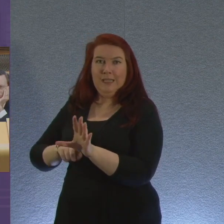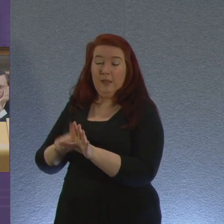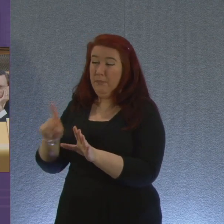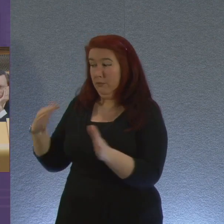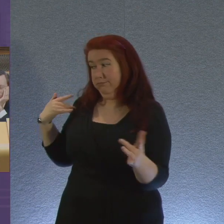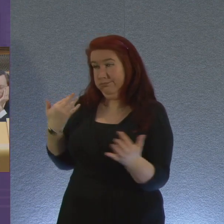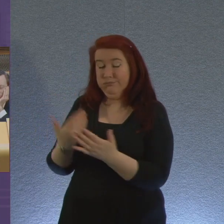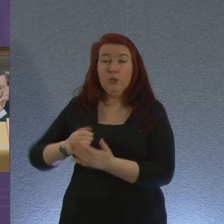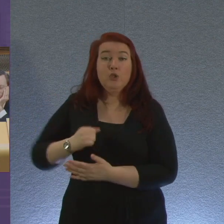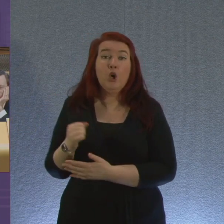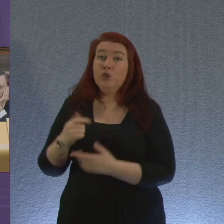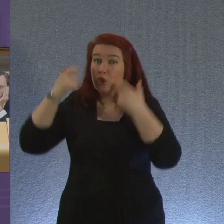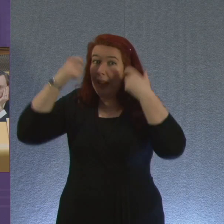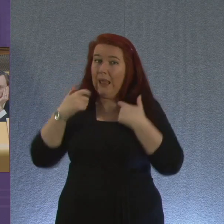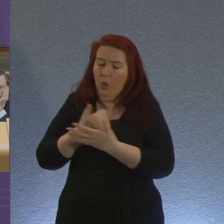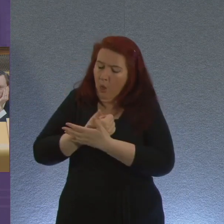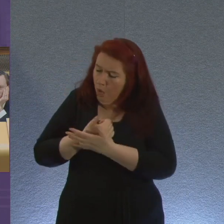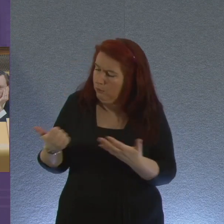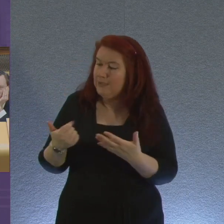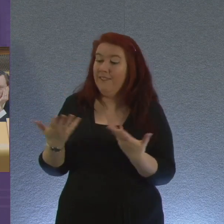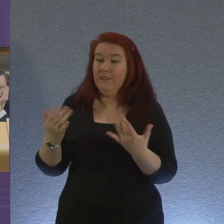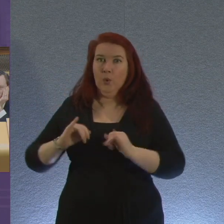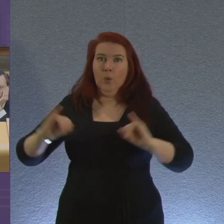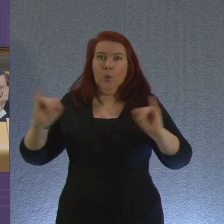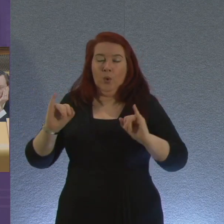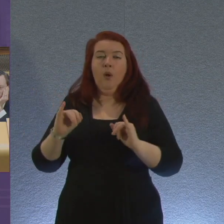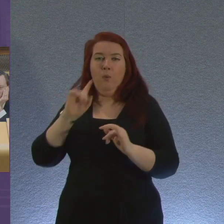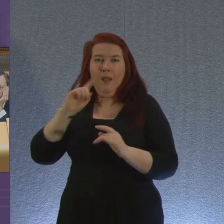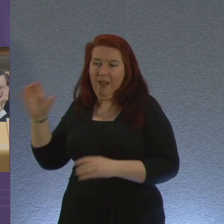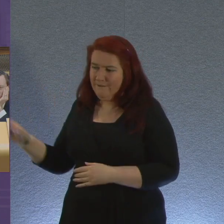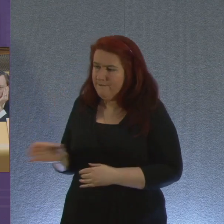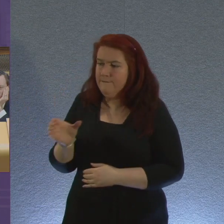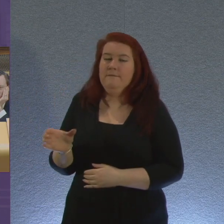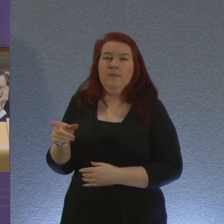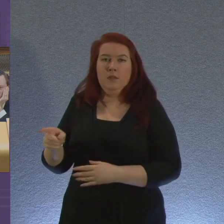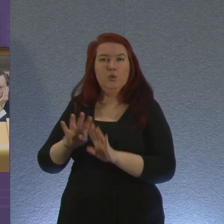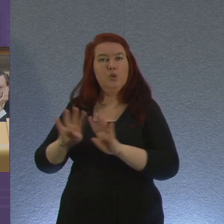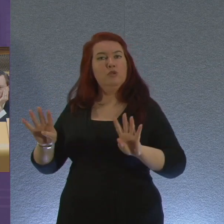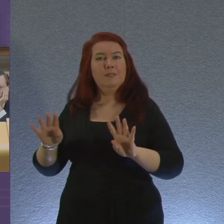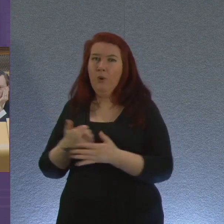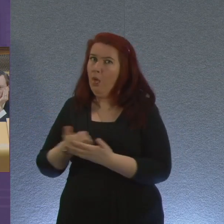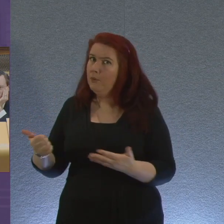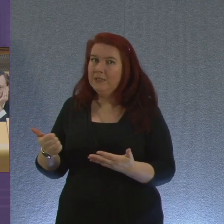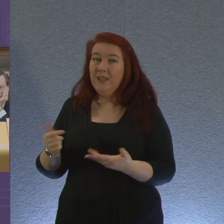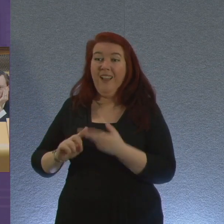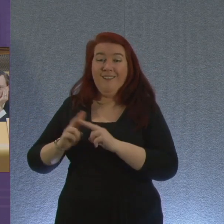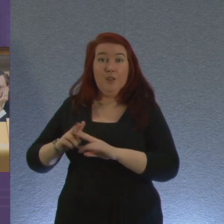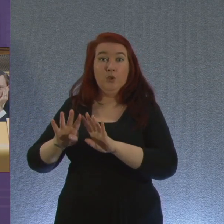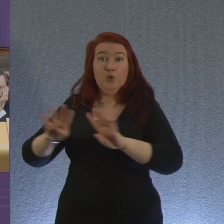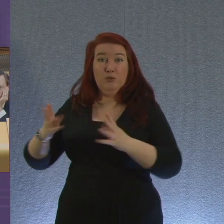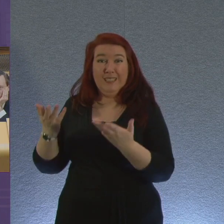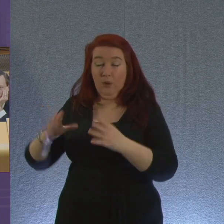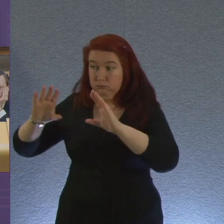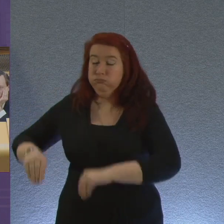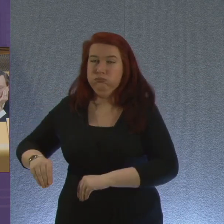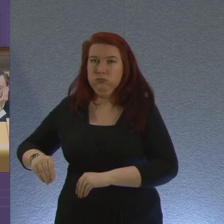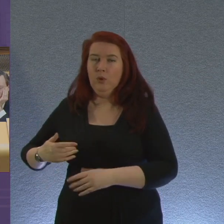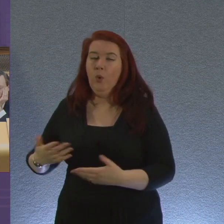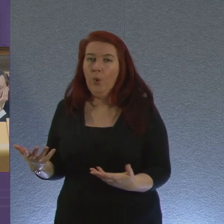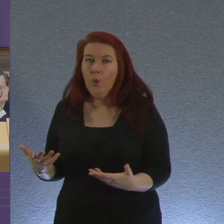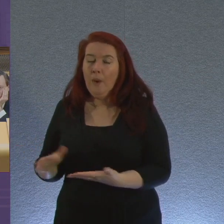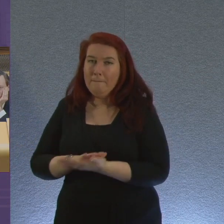legal tradition for jury trials to be held in solemn cases, and a removal of that right would be extremely